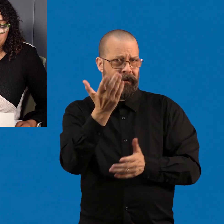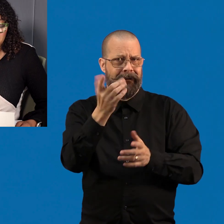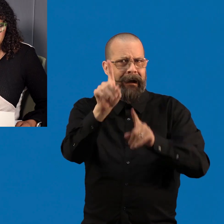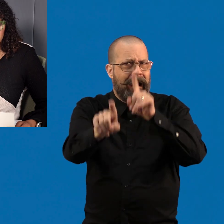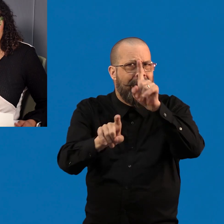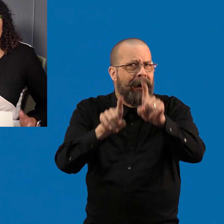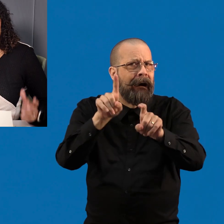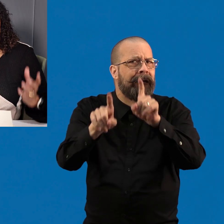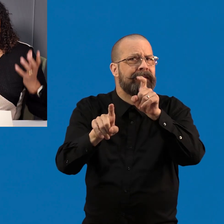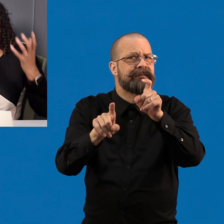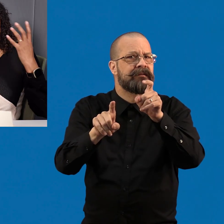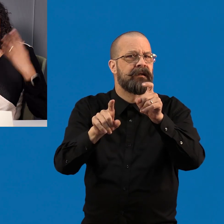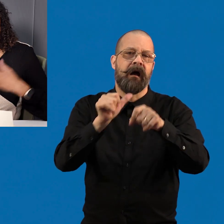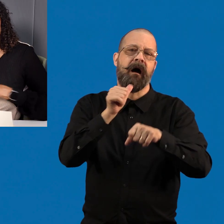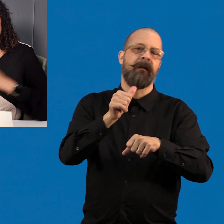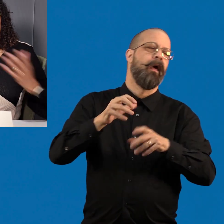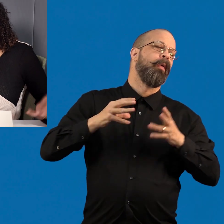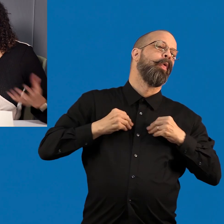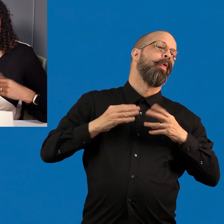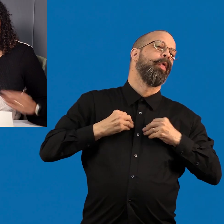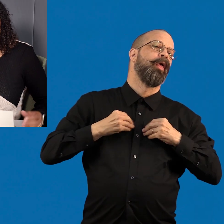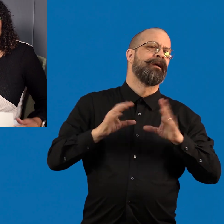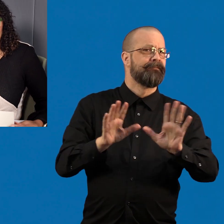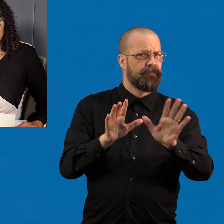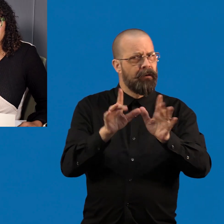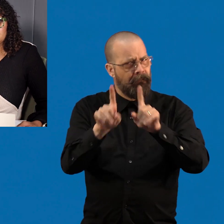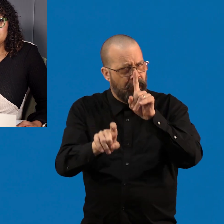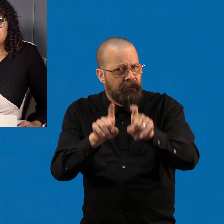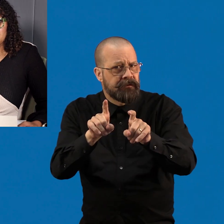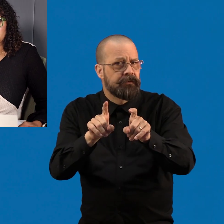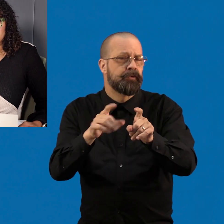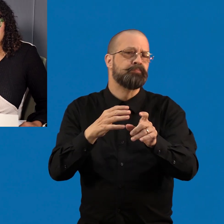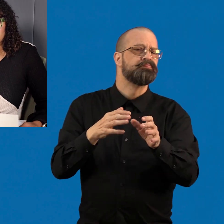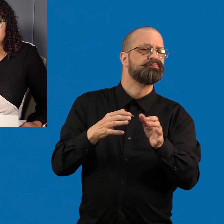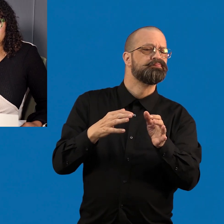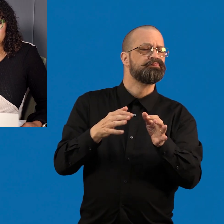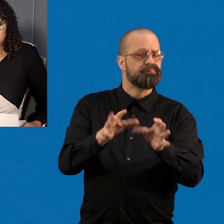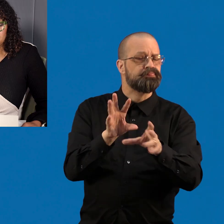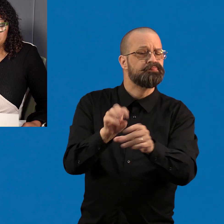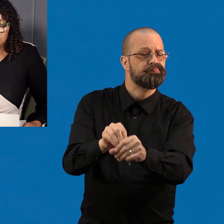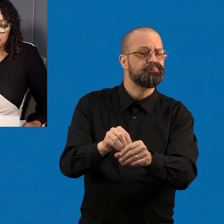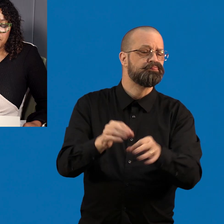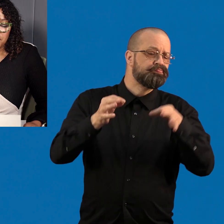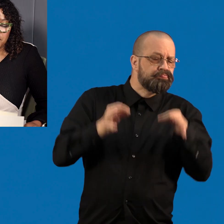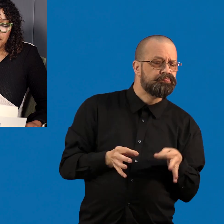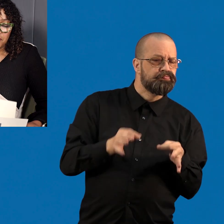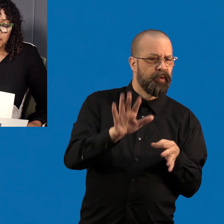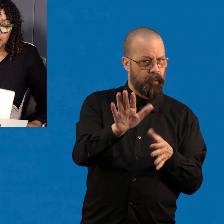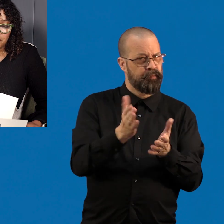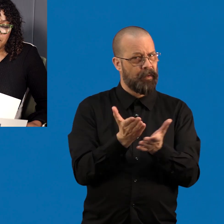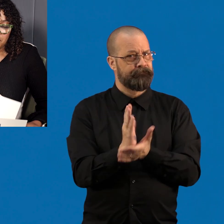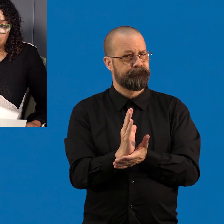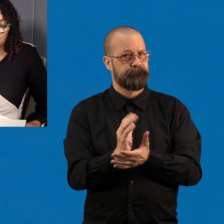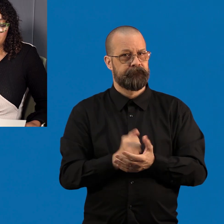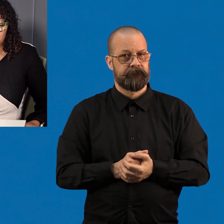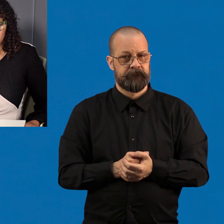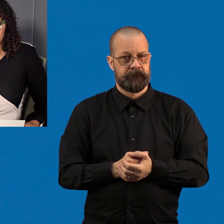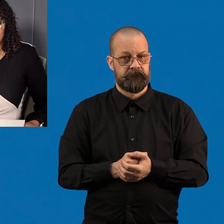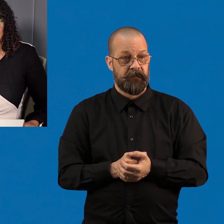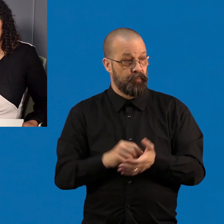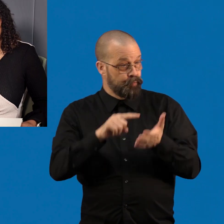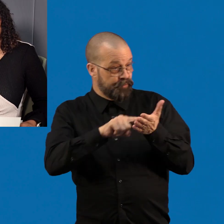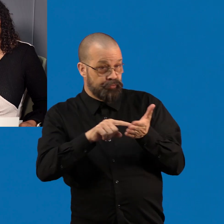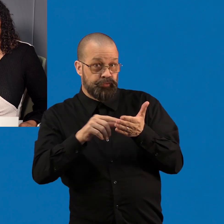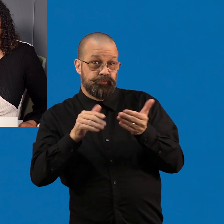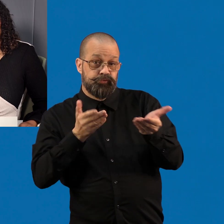those opportunities, and to choose whether or not you would like to participate. If research is going to serve